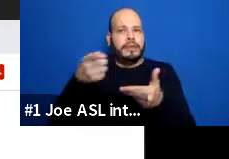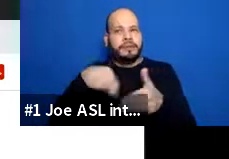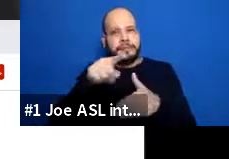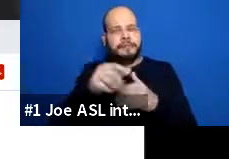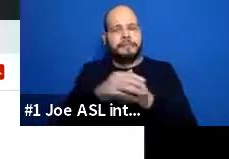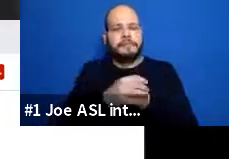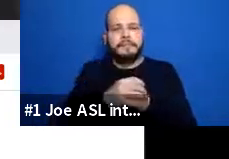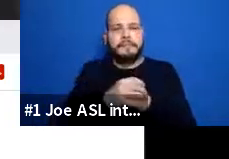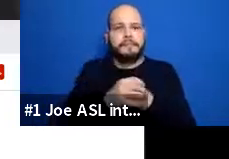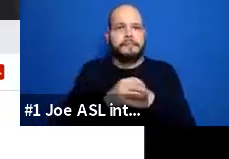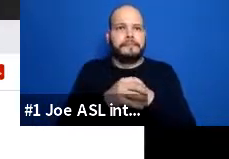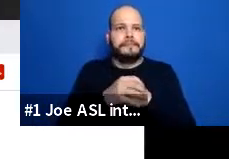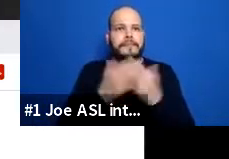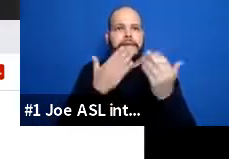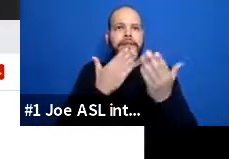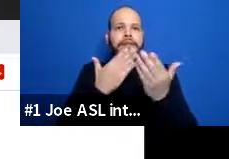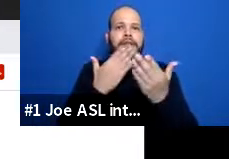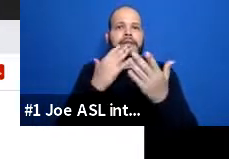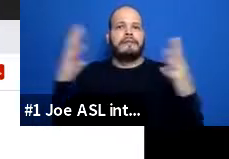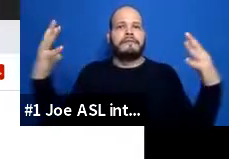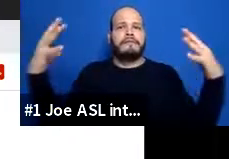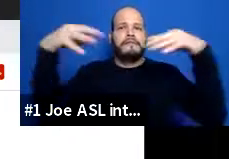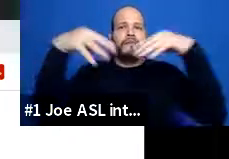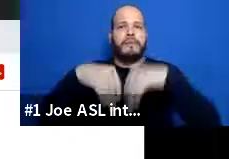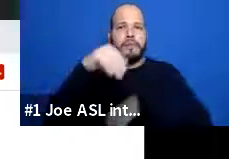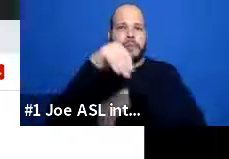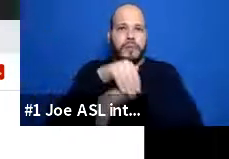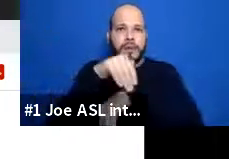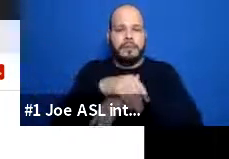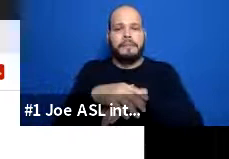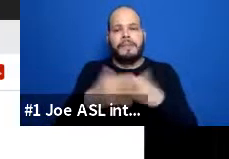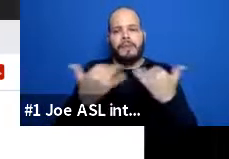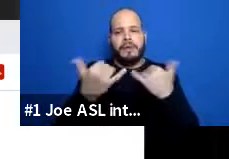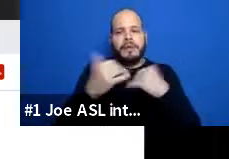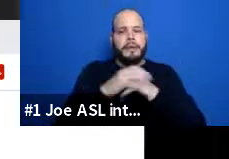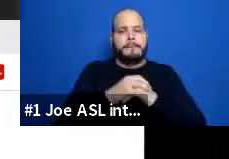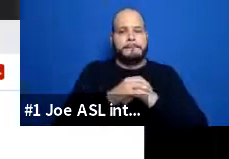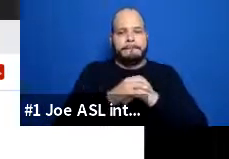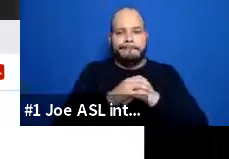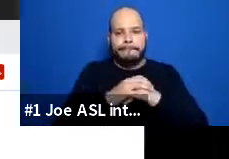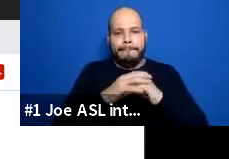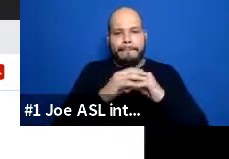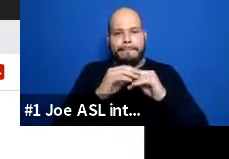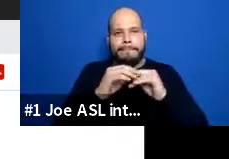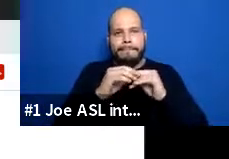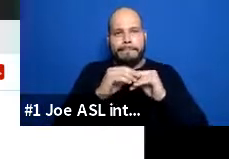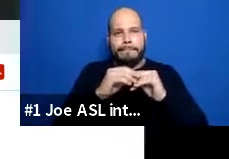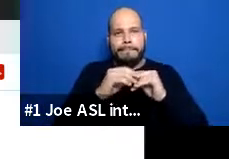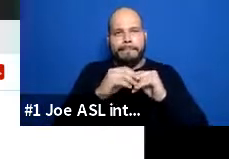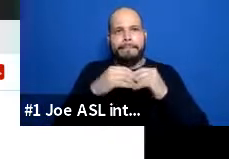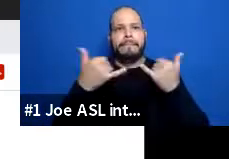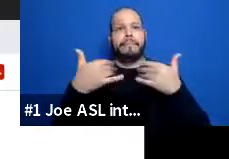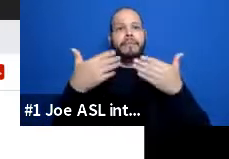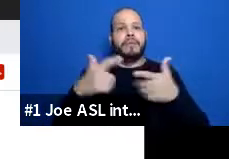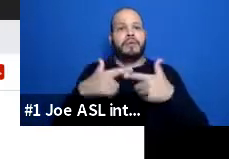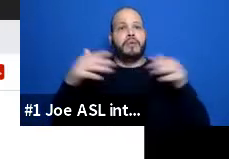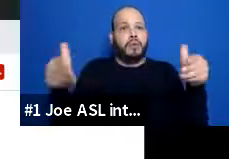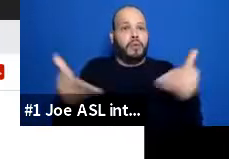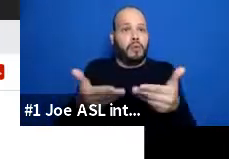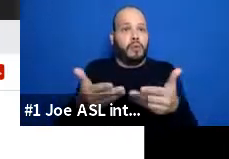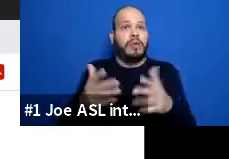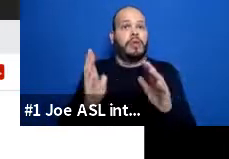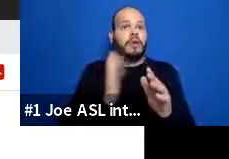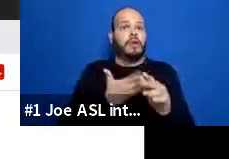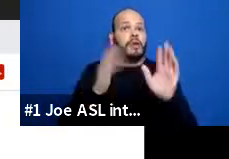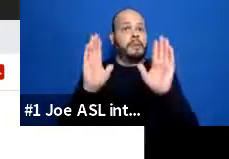So I'm gonna go ahead and begin to introduce our wonderful panelists that we're so excited to be in conversation with